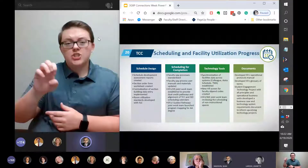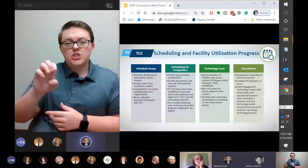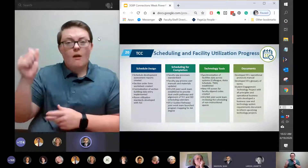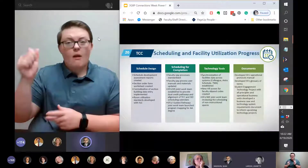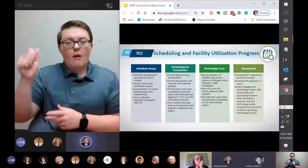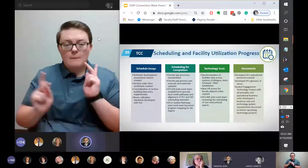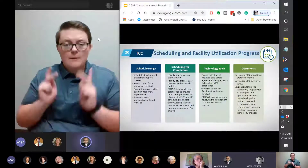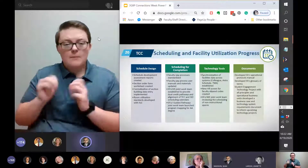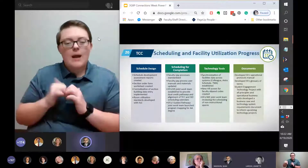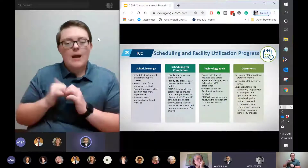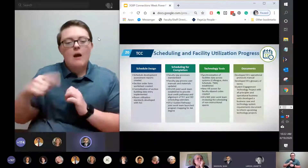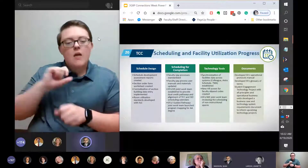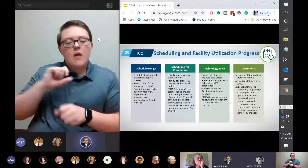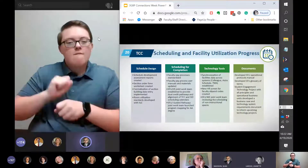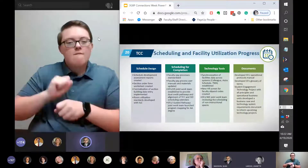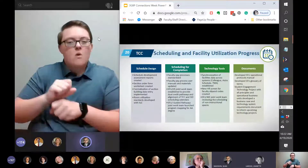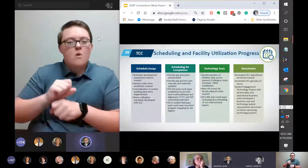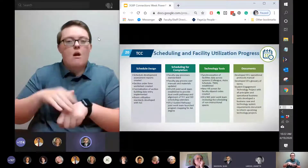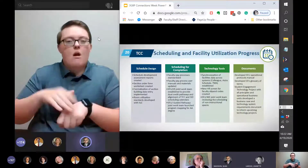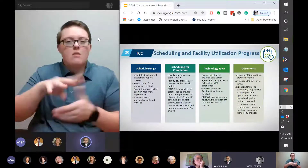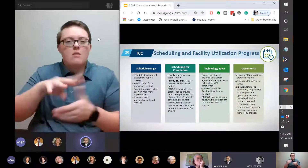process.